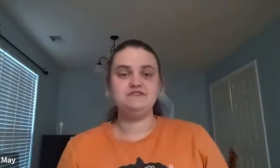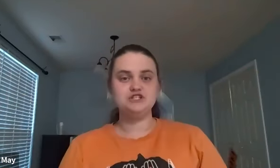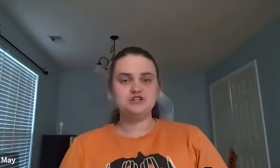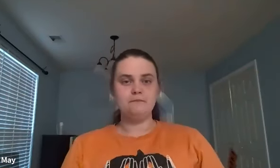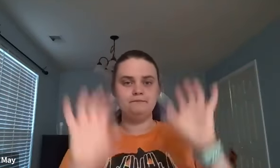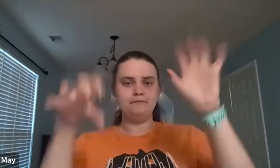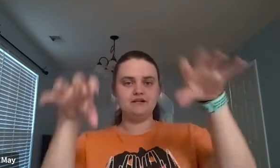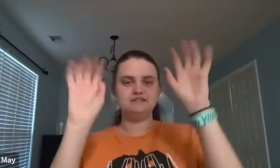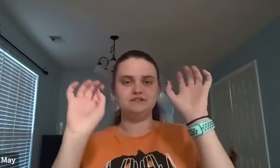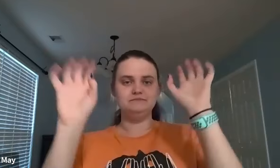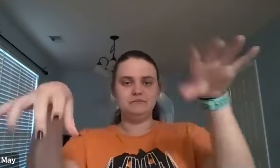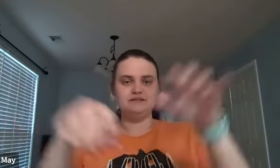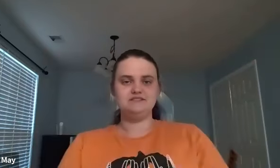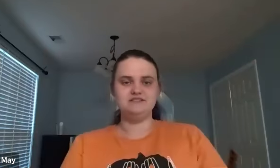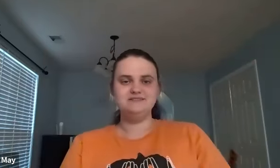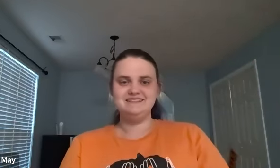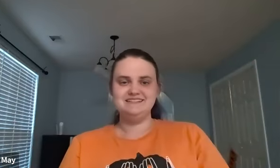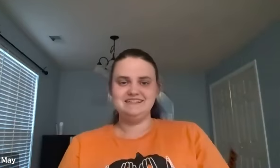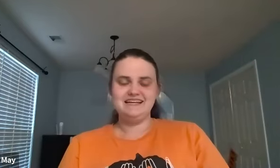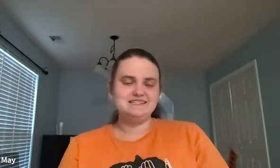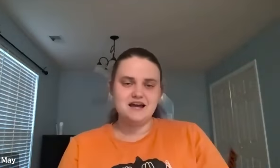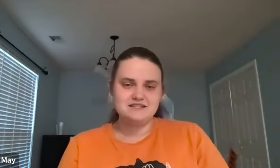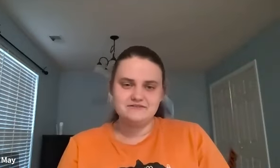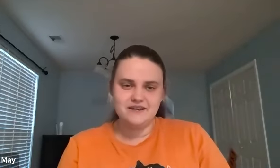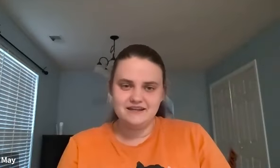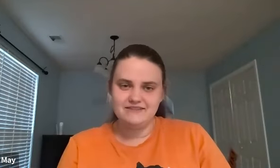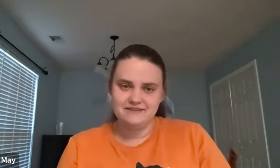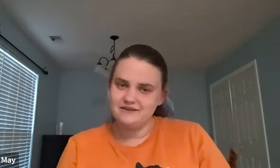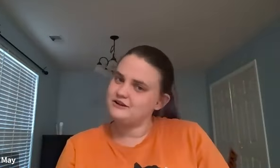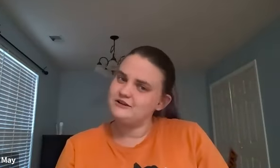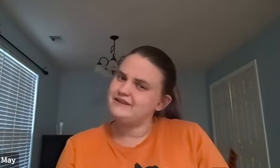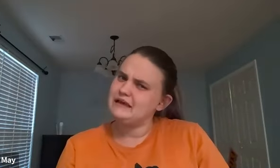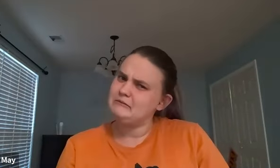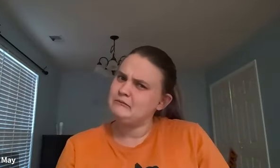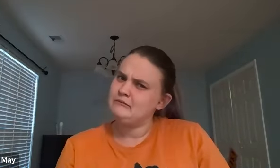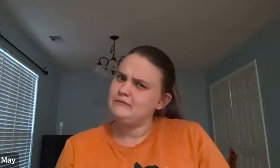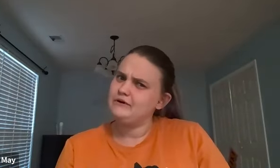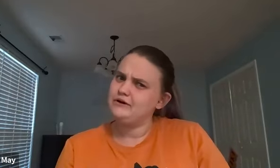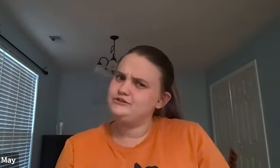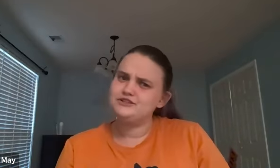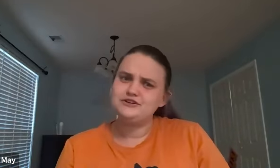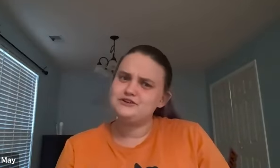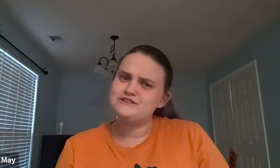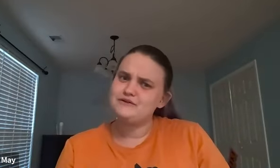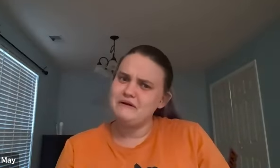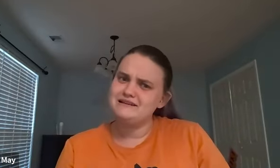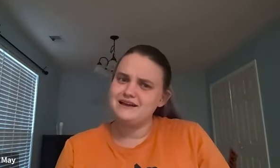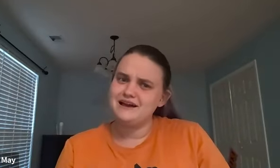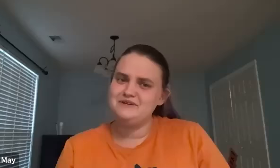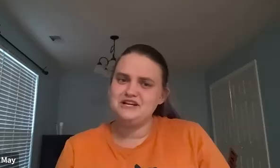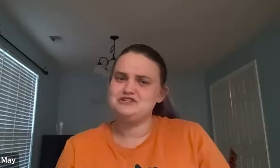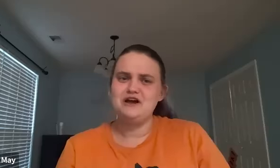just go monster, monster, it's not as fun. And they're going to be like, are you sure you're using the right sign? Because you're not